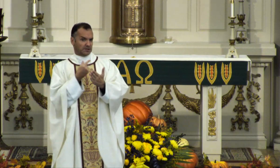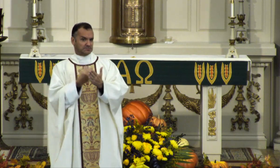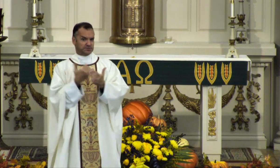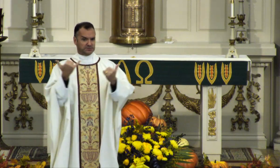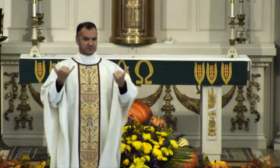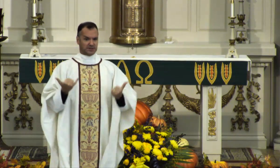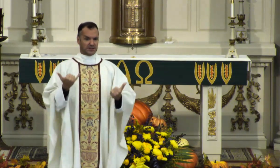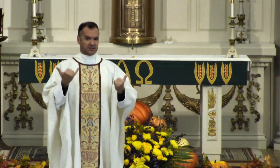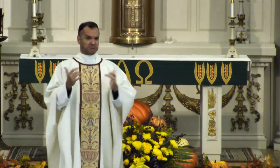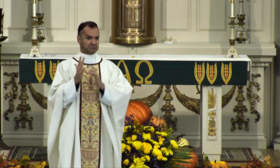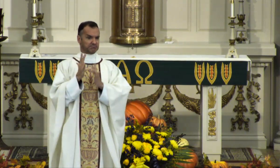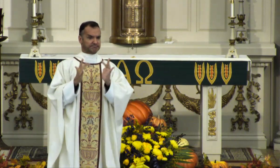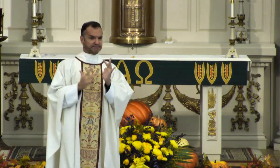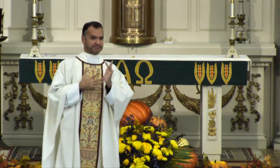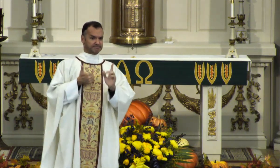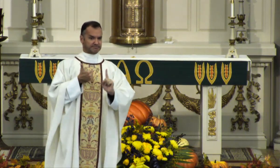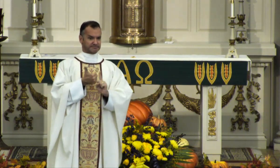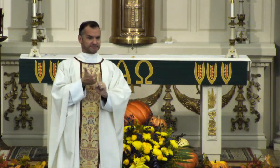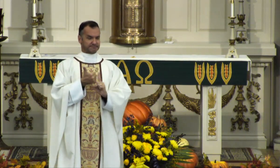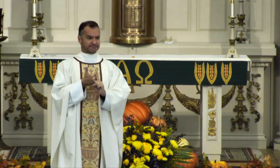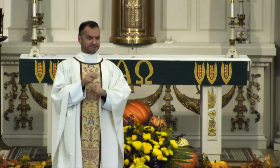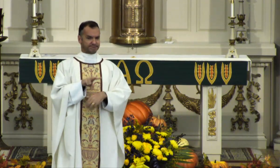It's a good question to ask ourselves.